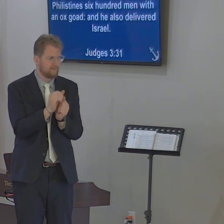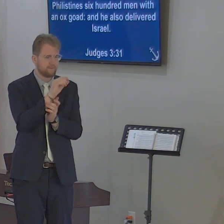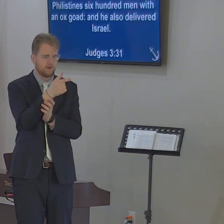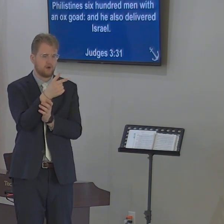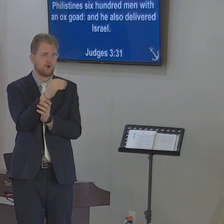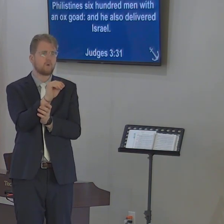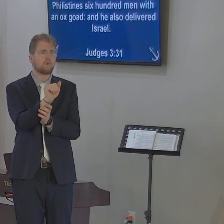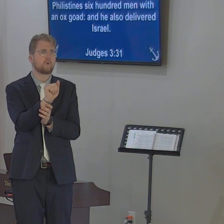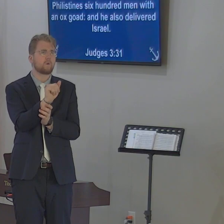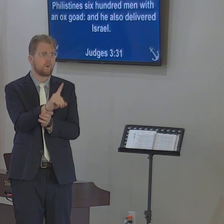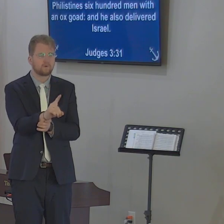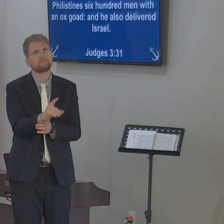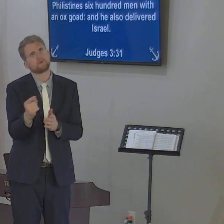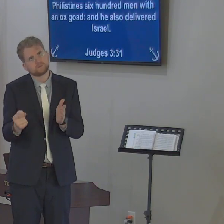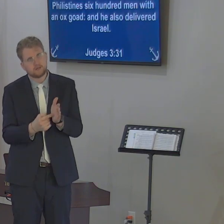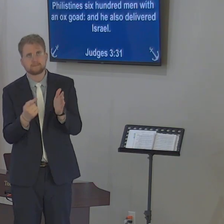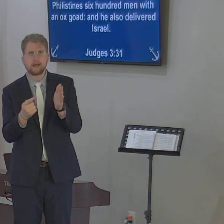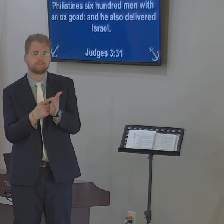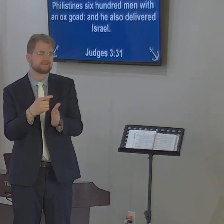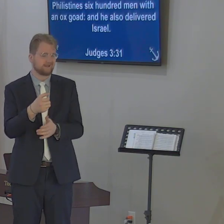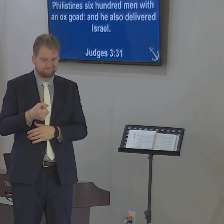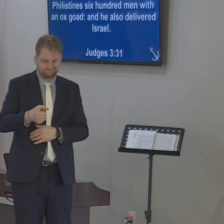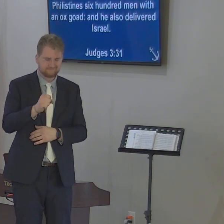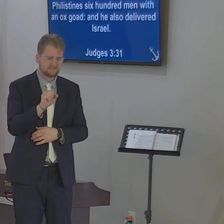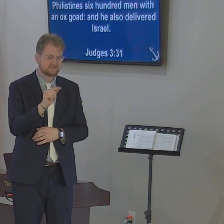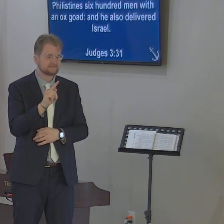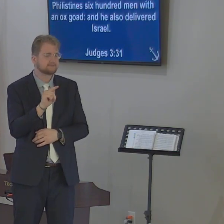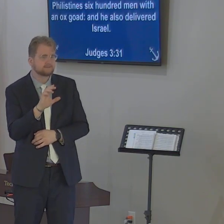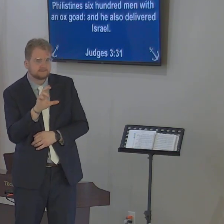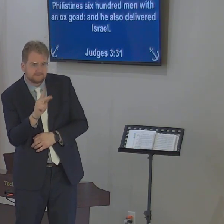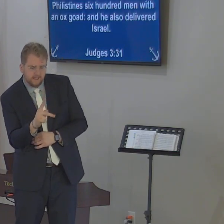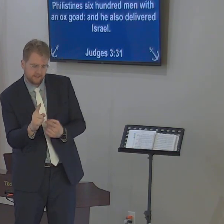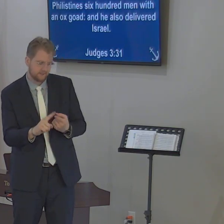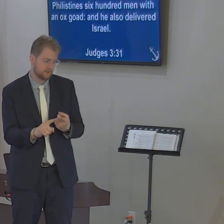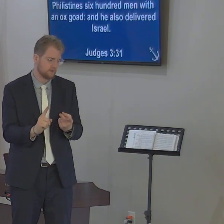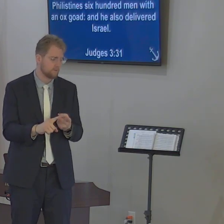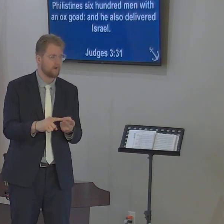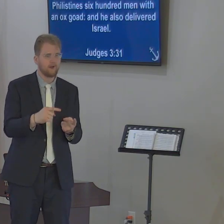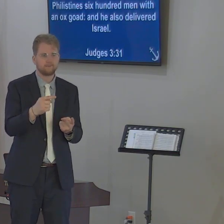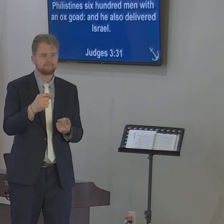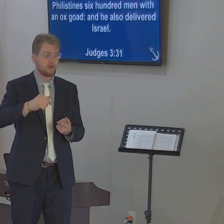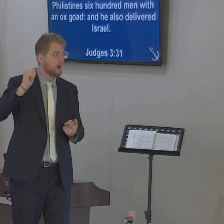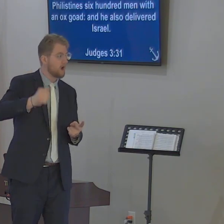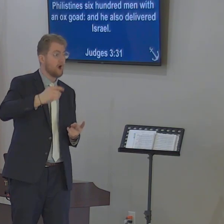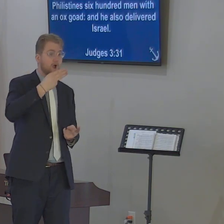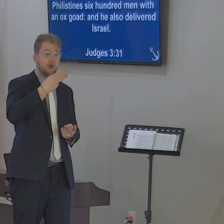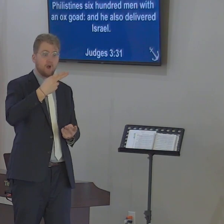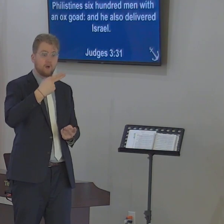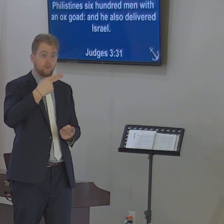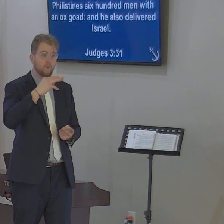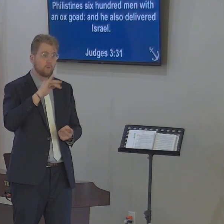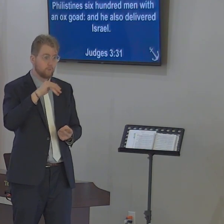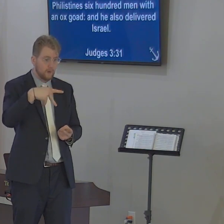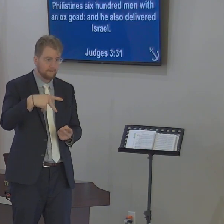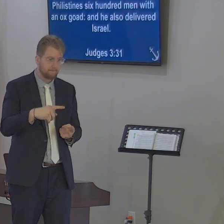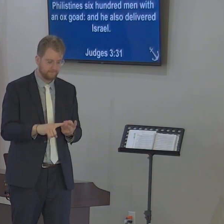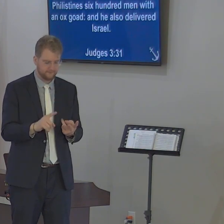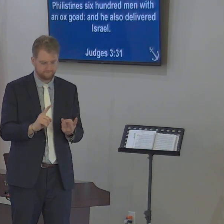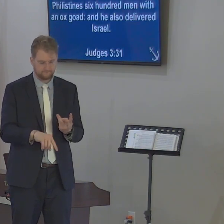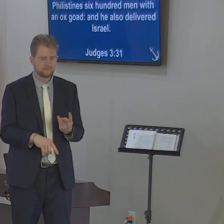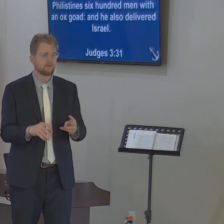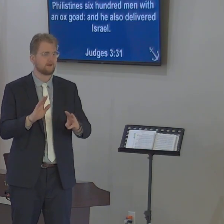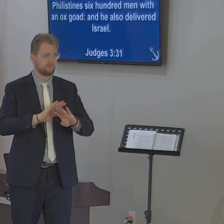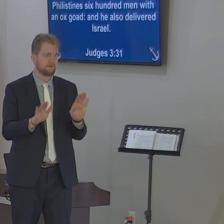right? Sometimes it's a stick of a goad. Sometimes they use the bullwhip or whatever it may be, but they would use a goad. And on the end of the goad would be a